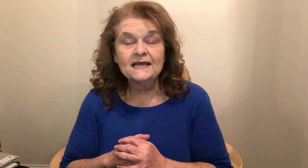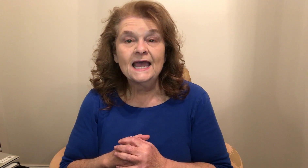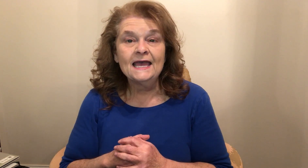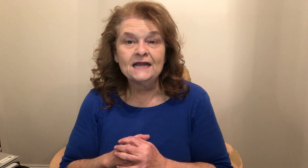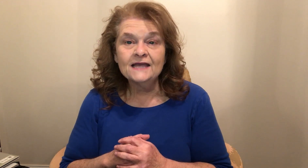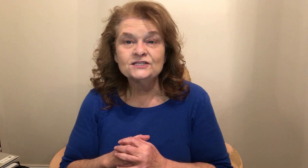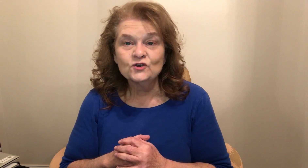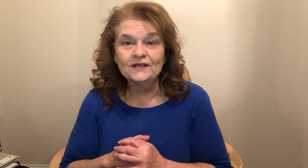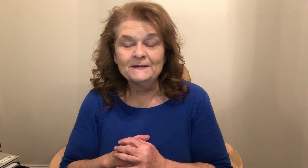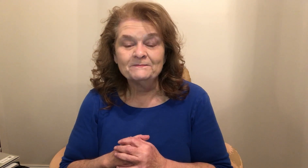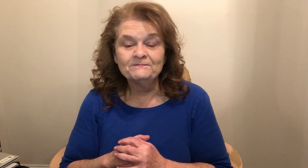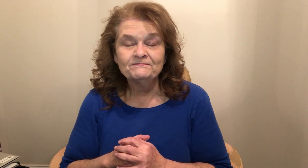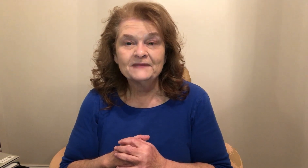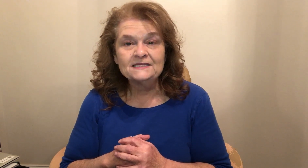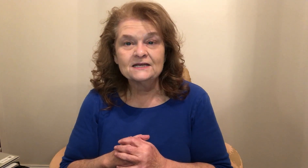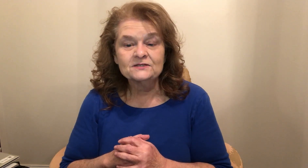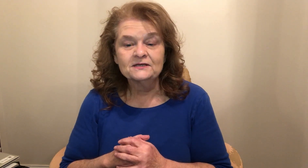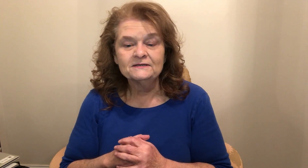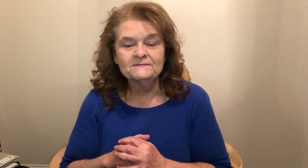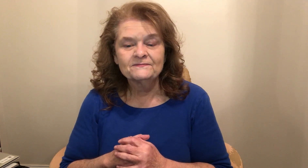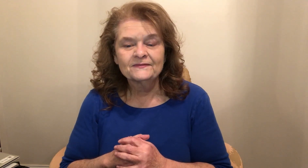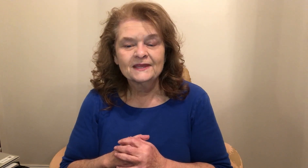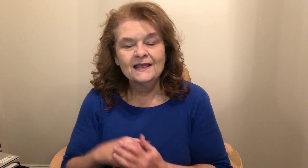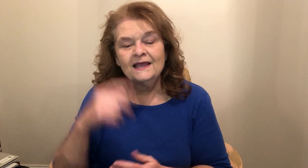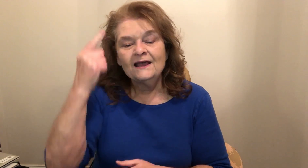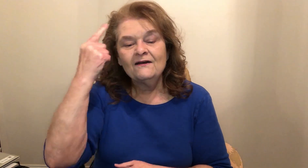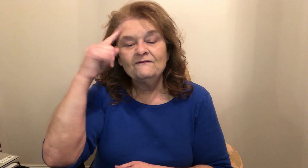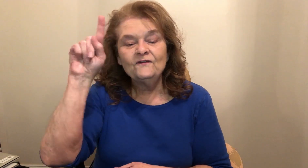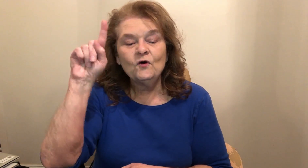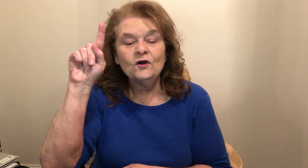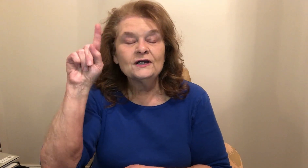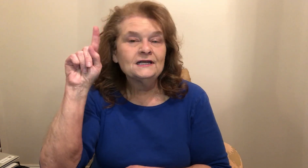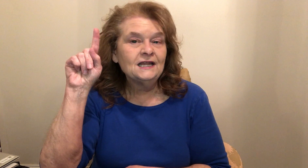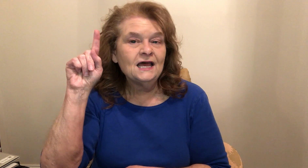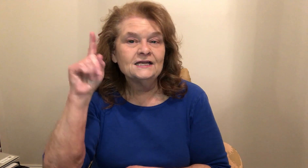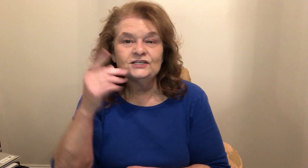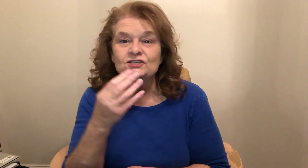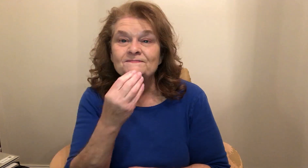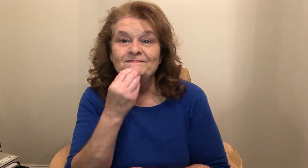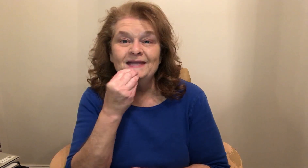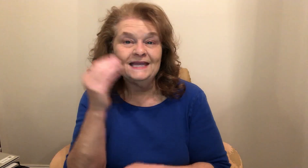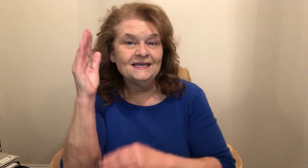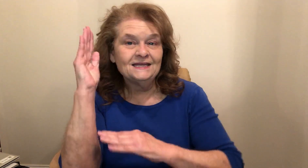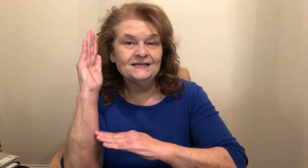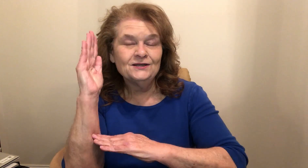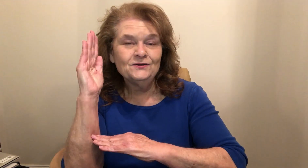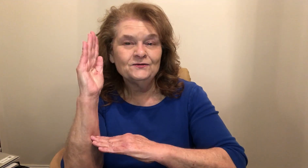and ice cream. That sounds good. For lunch, eat at noon.